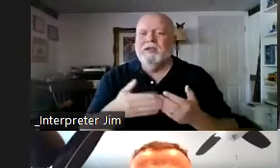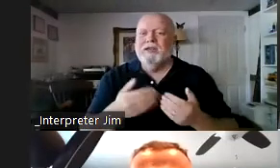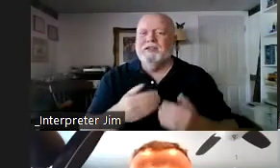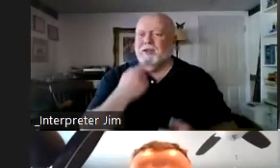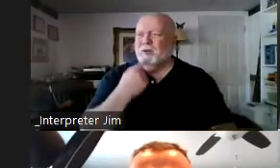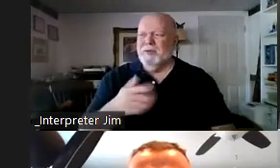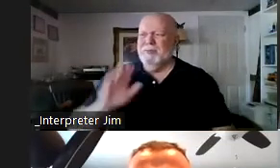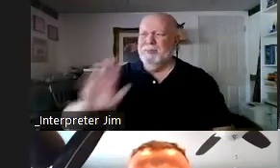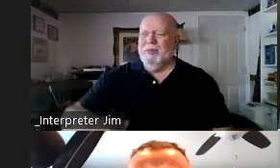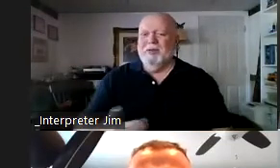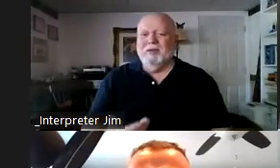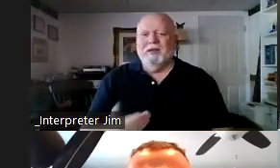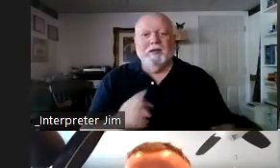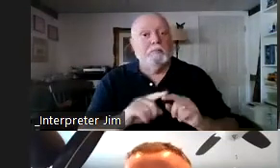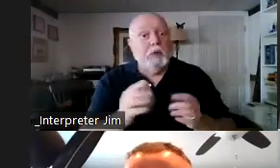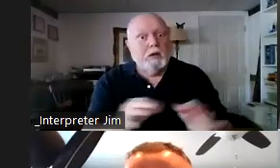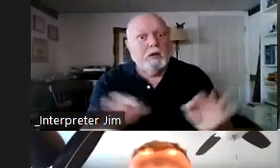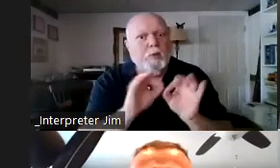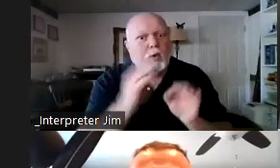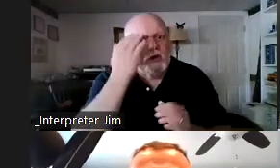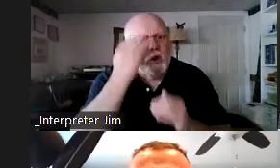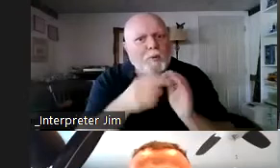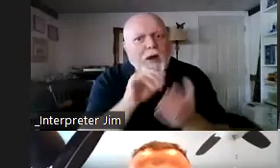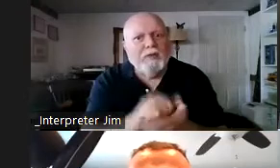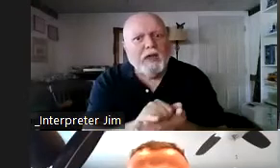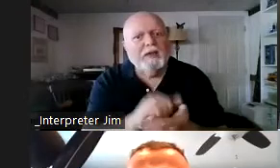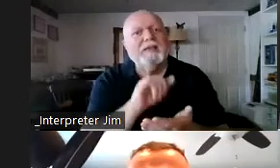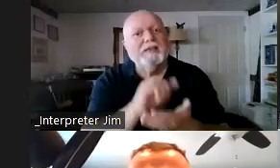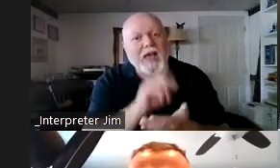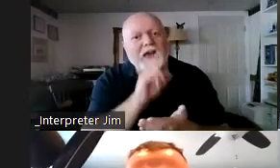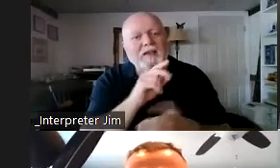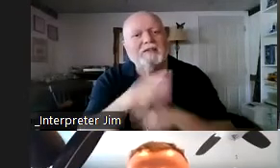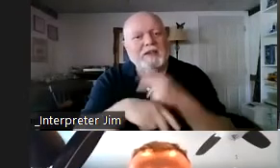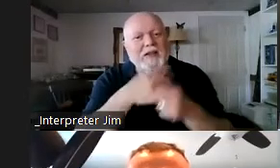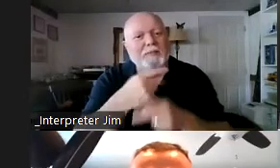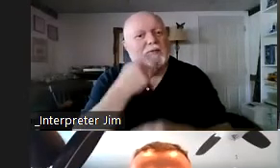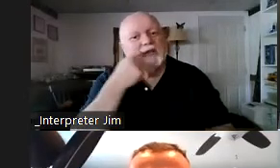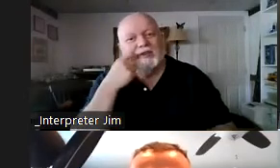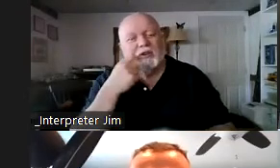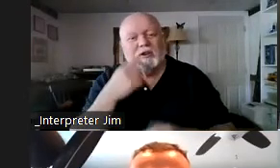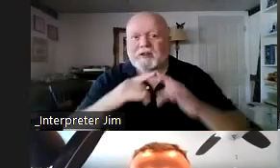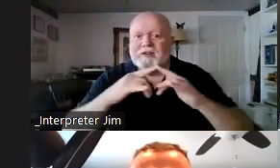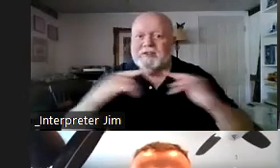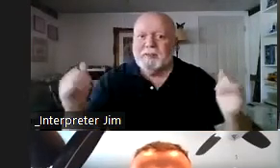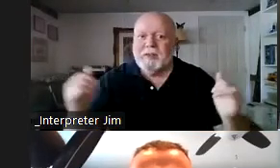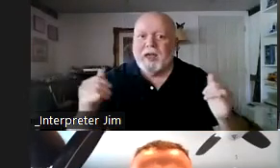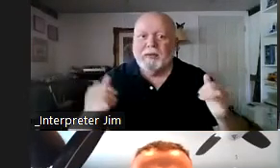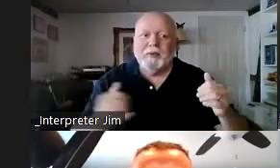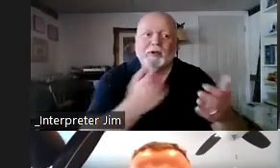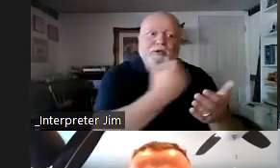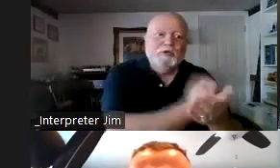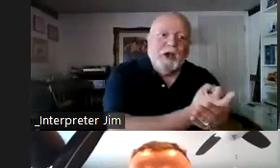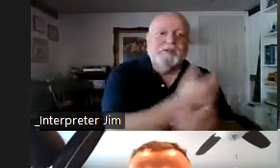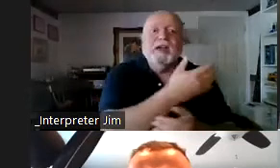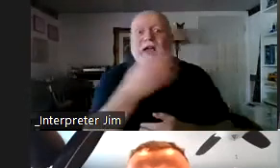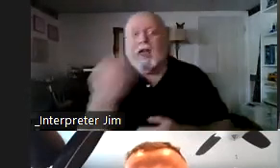it, because stepping into that, it's addiction. It's addiction and co-occurring addiction, or, that we want to attack